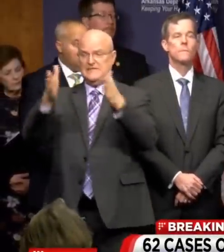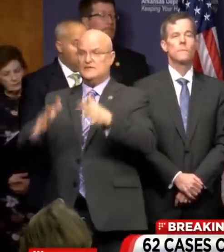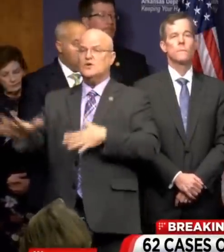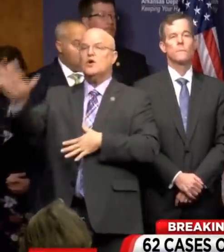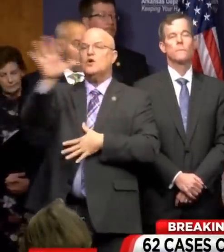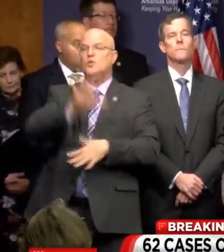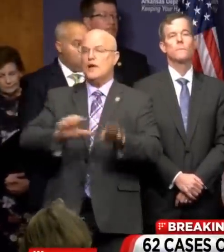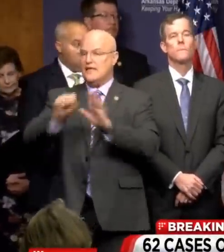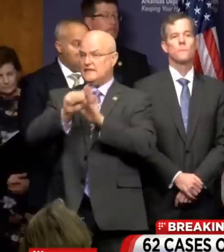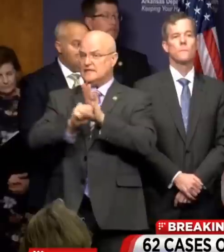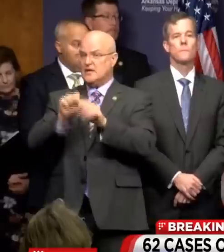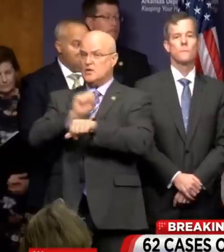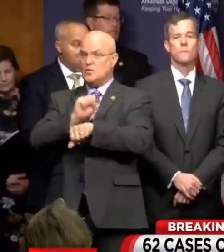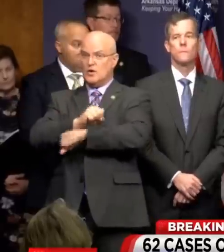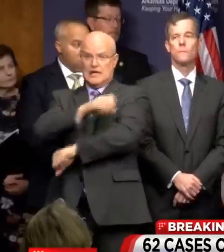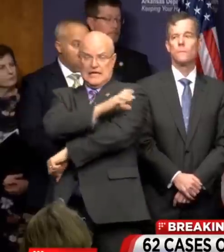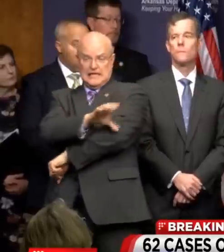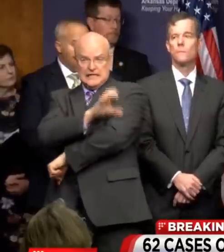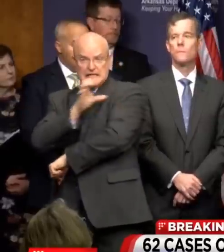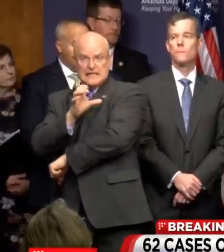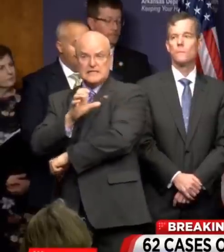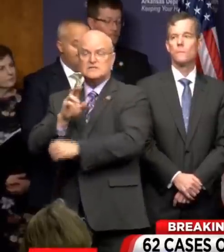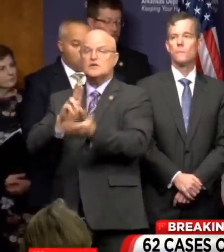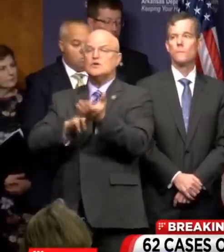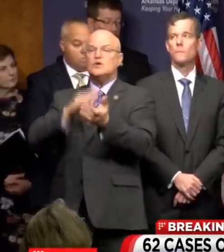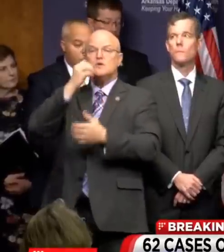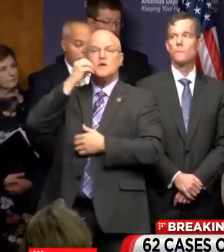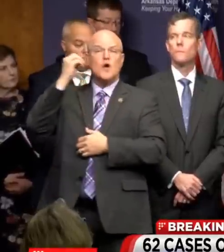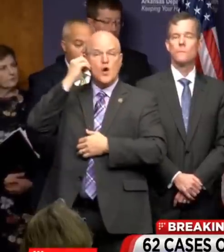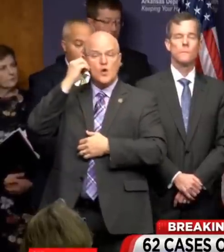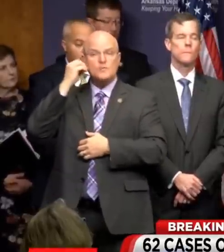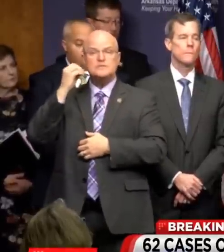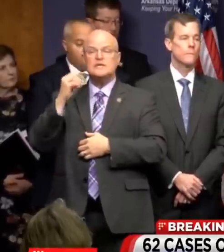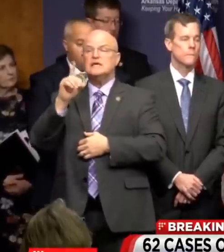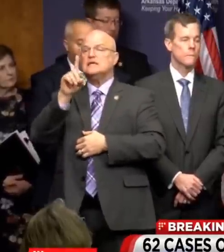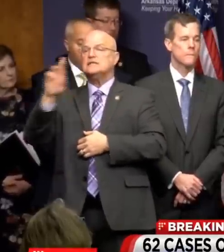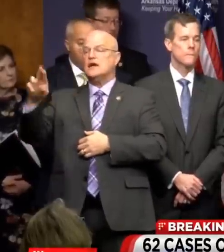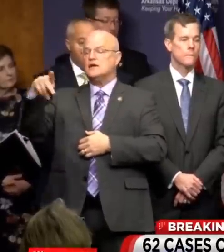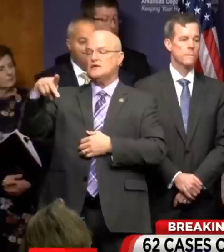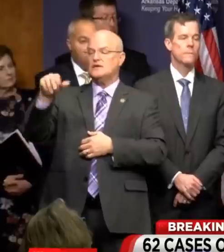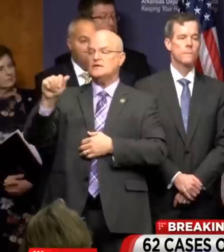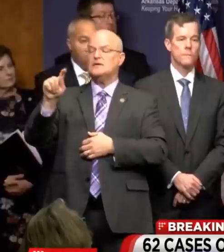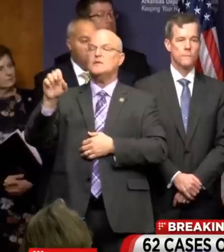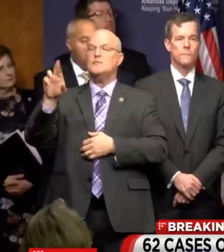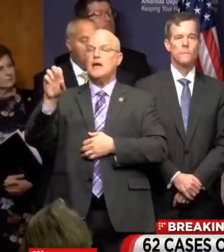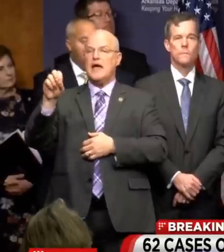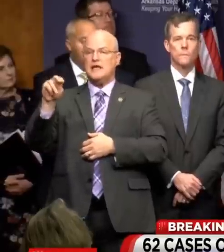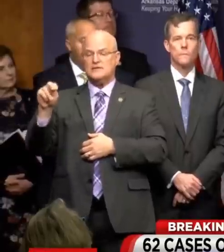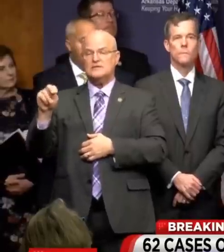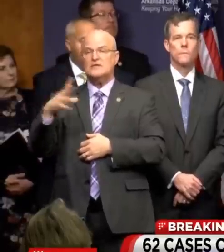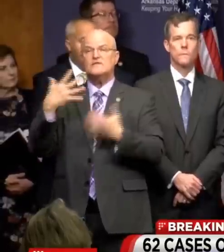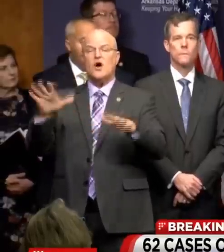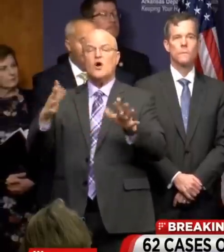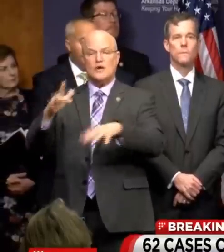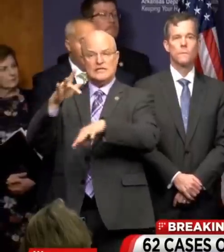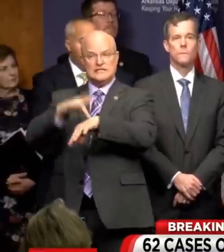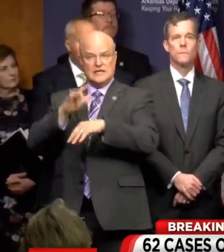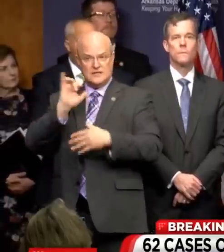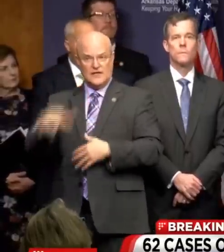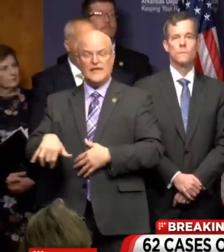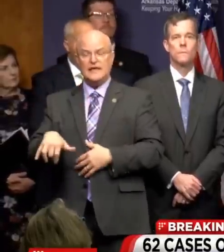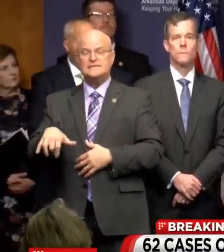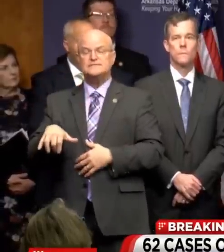the state who are working in clinics, nursing homes, emergency departments, and the like. Dr. Patterson and Dr. Smith have already touched on